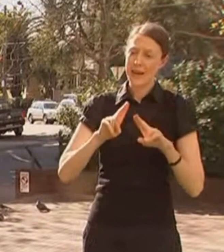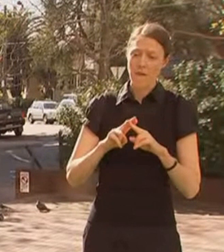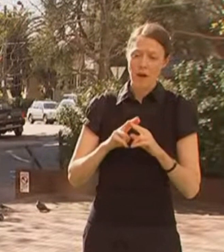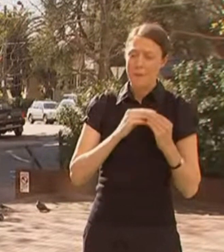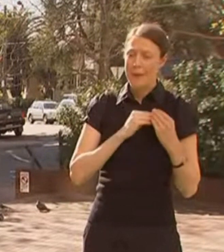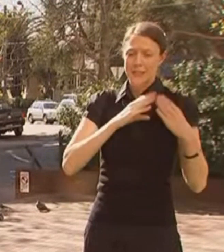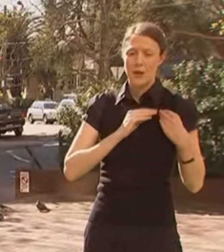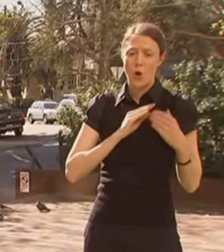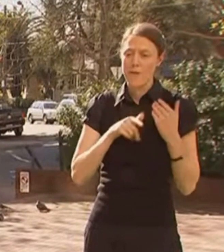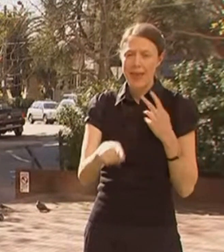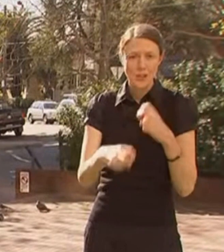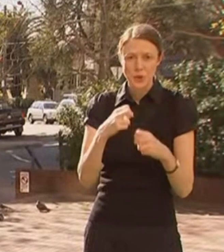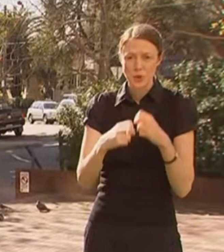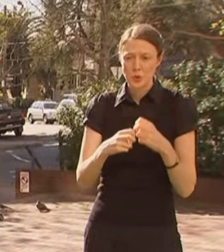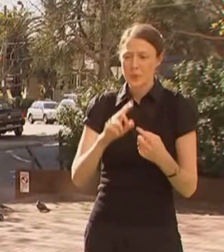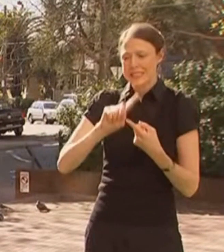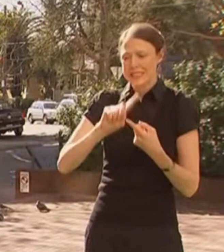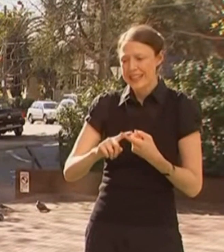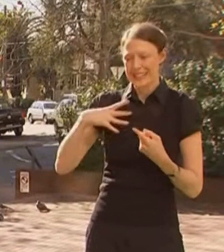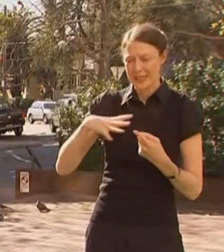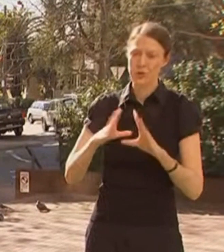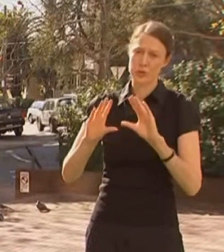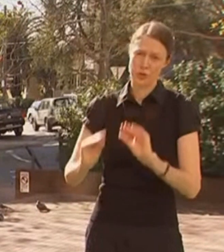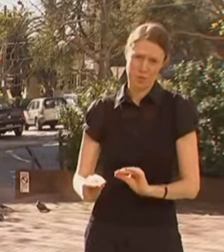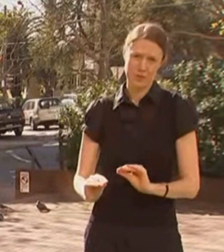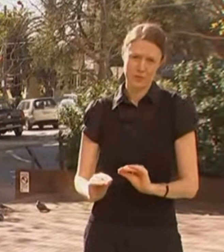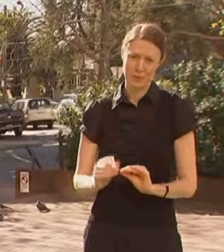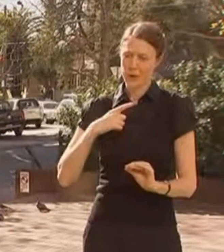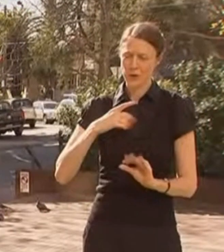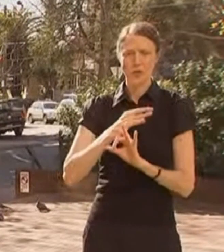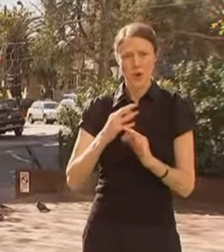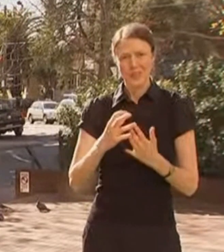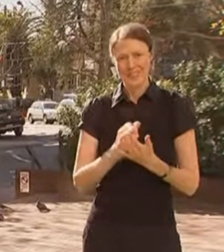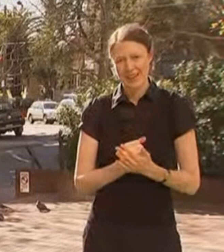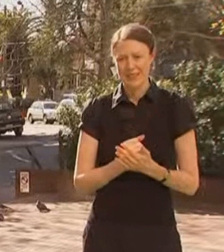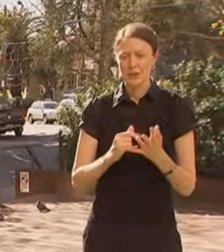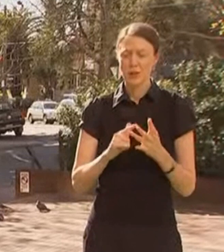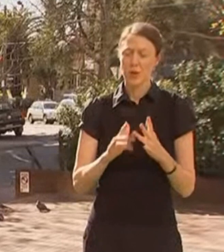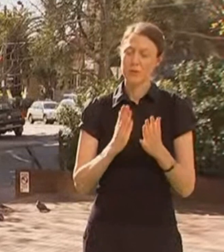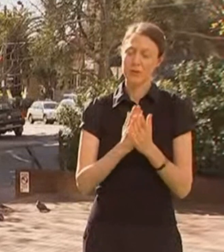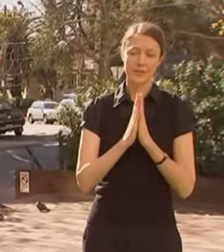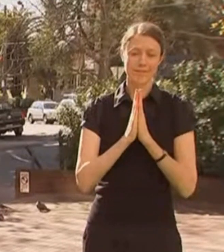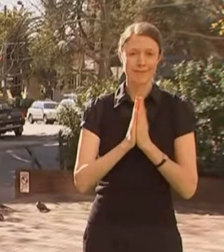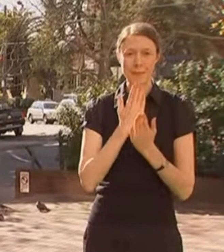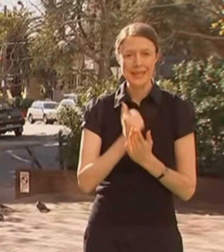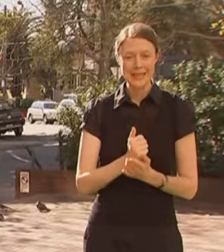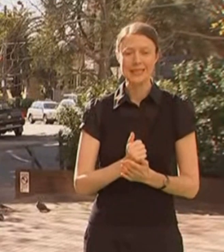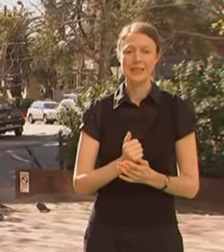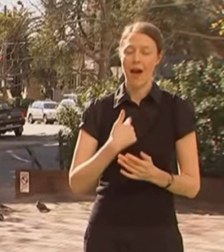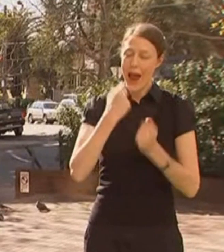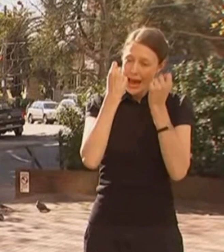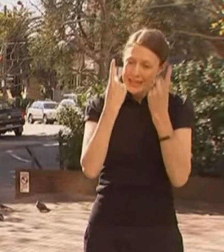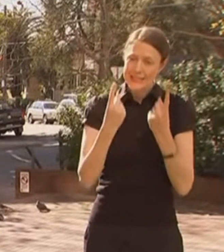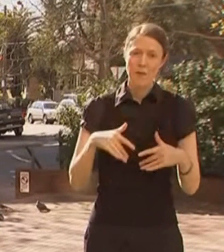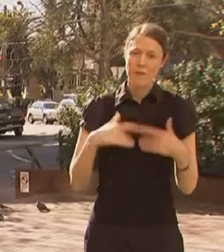we want to be in a position where people can do things freely within the health restrictions, but when there's an activity planned that